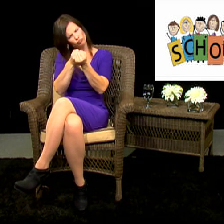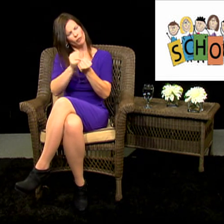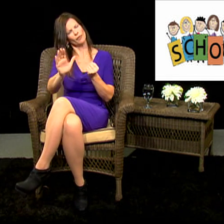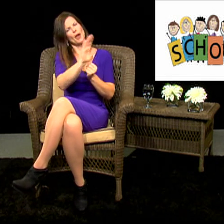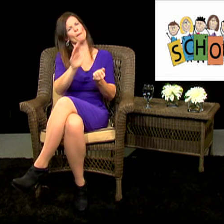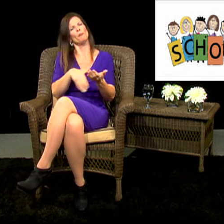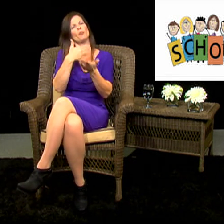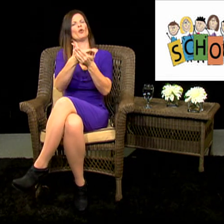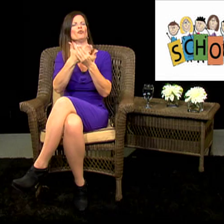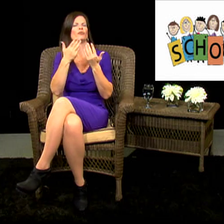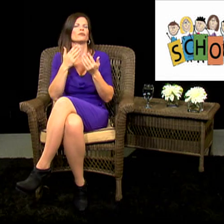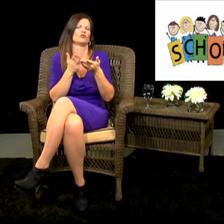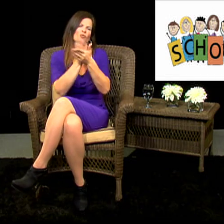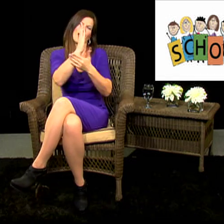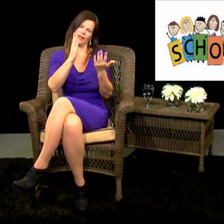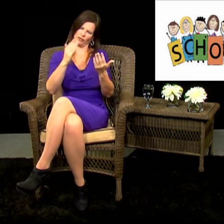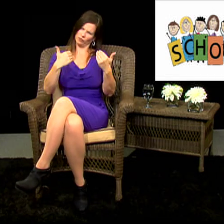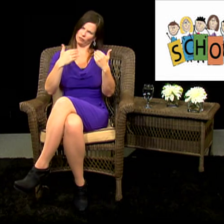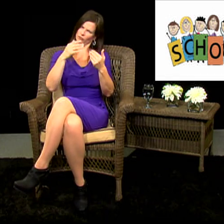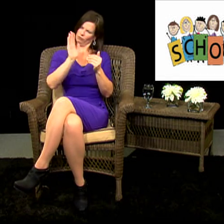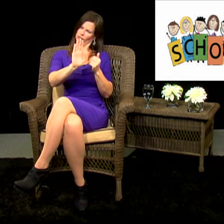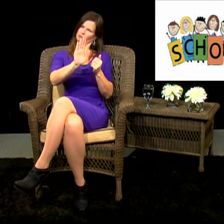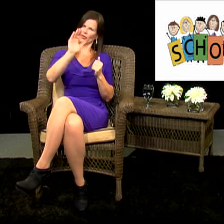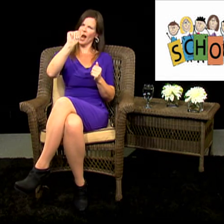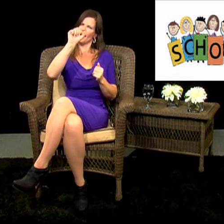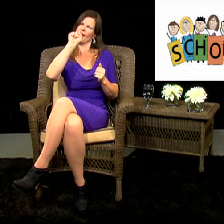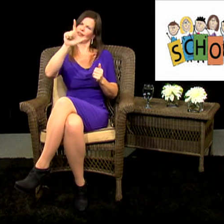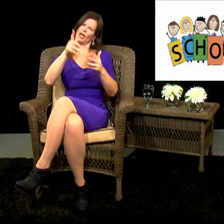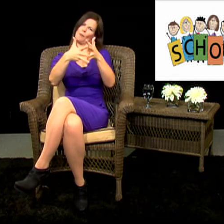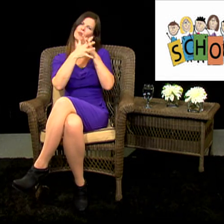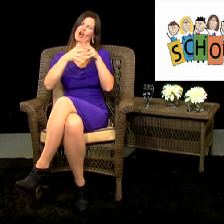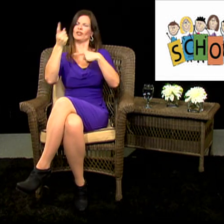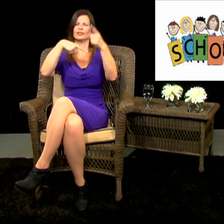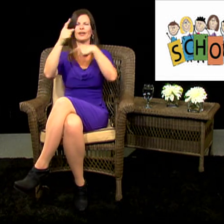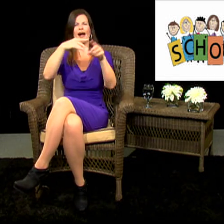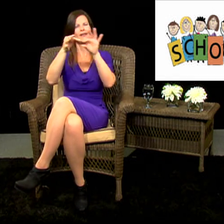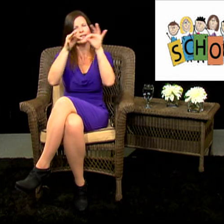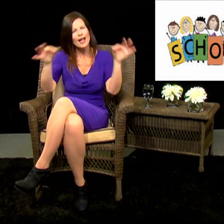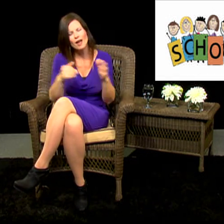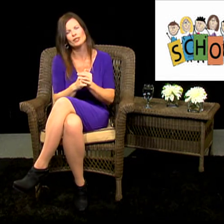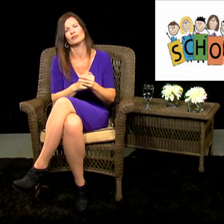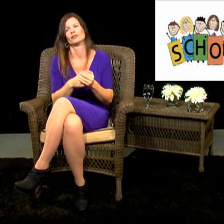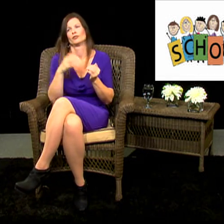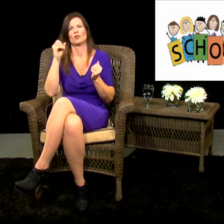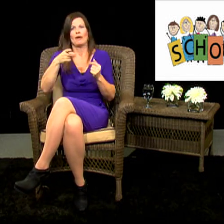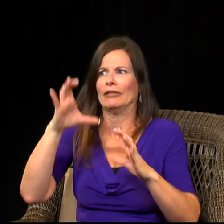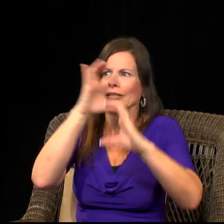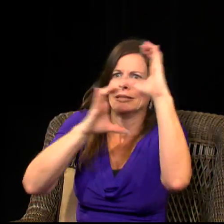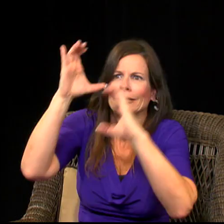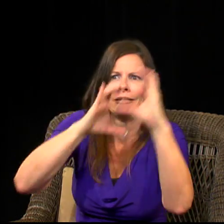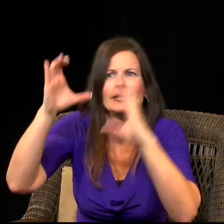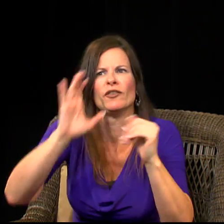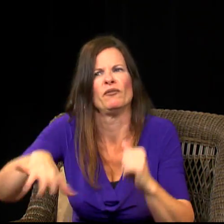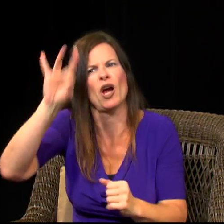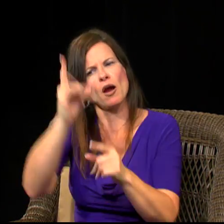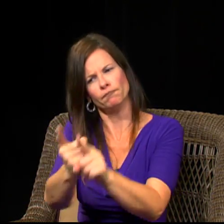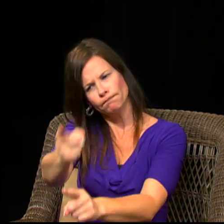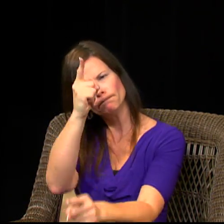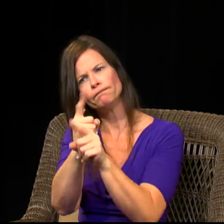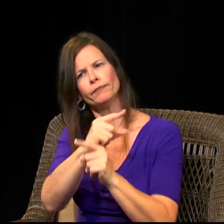they're really focusing on bilingual education for deaf kids because American Sign Language especially is their birthright, and